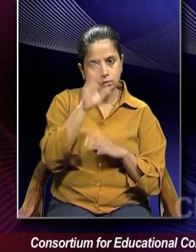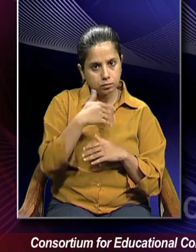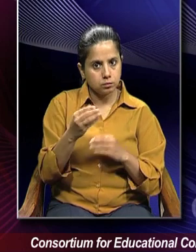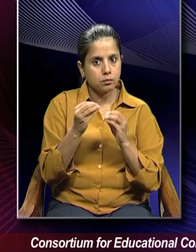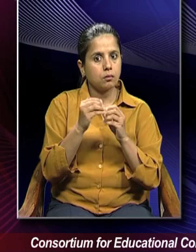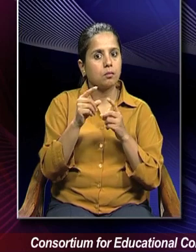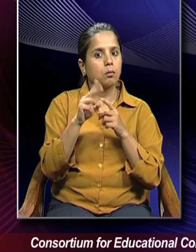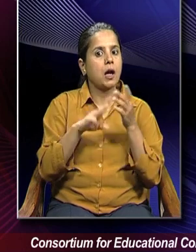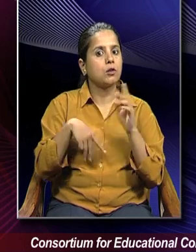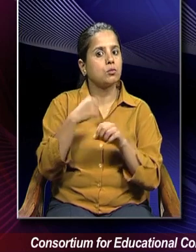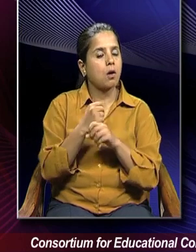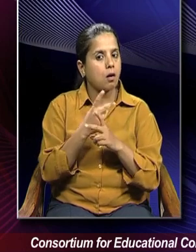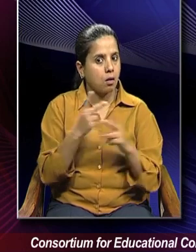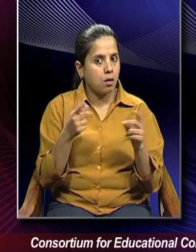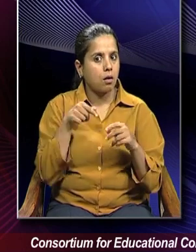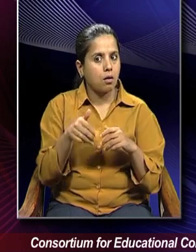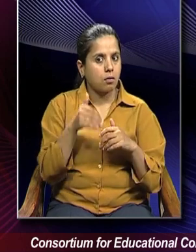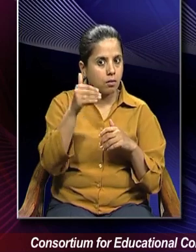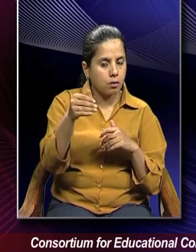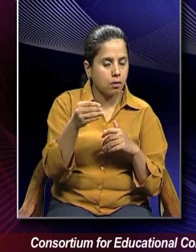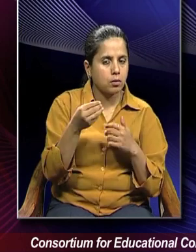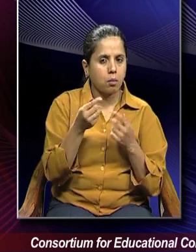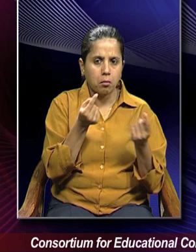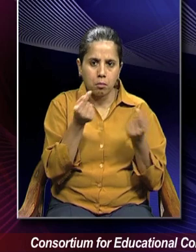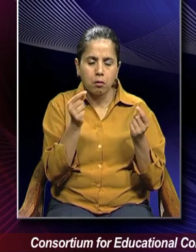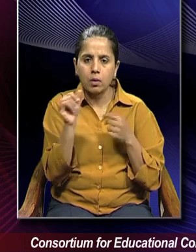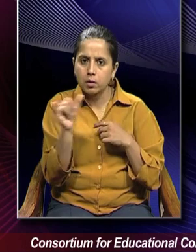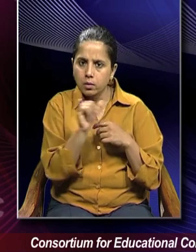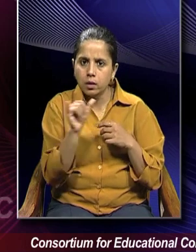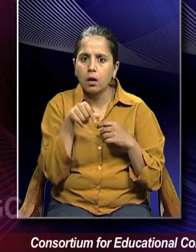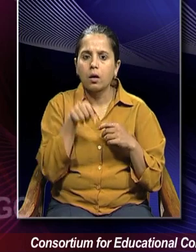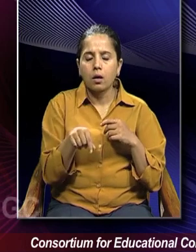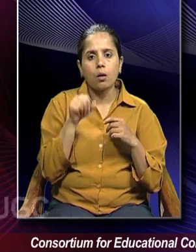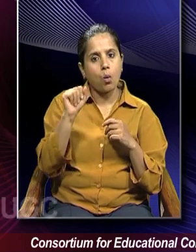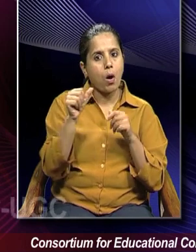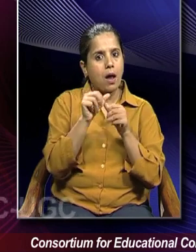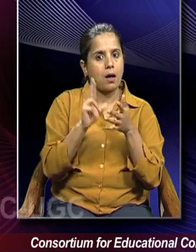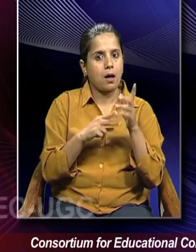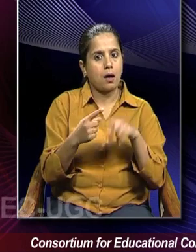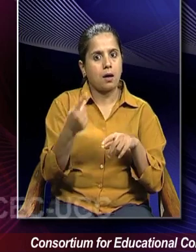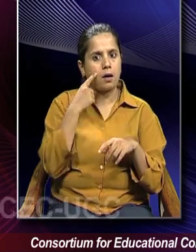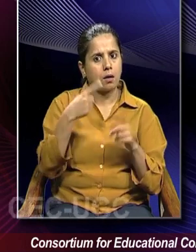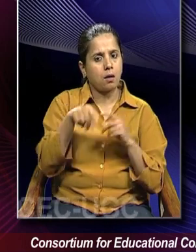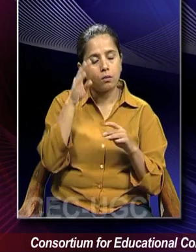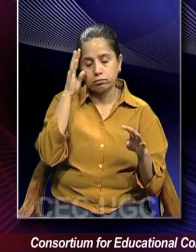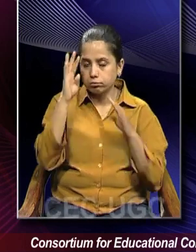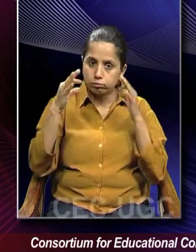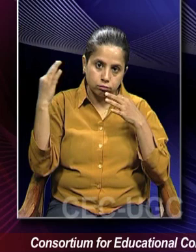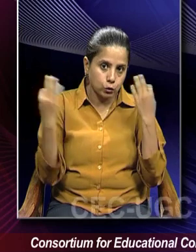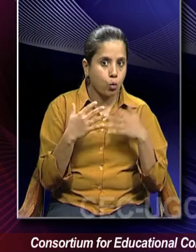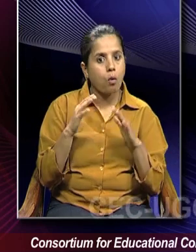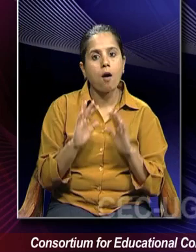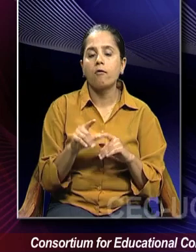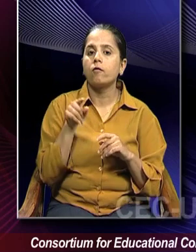this path is one of imitation and replication. The path of anti-benchmarking is that of creativity,